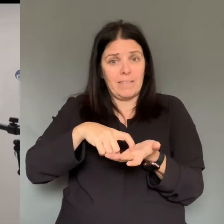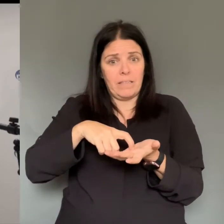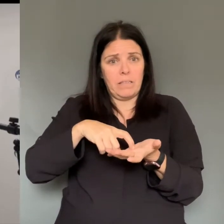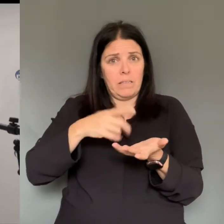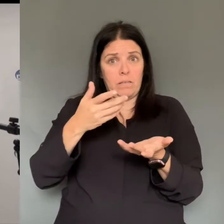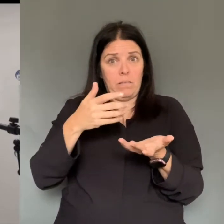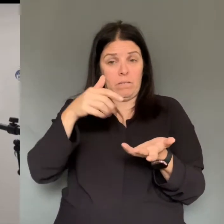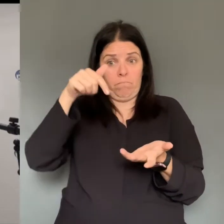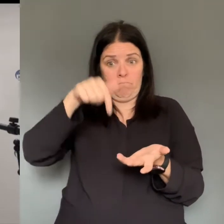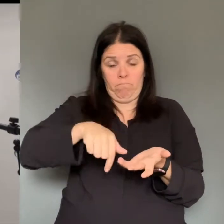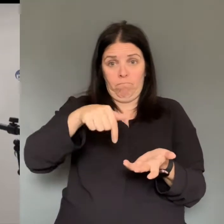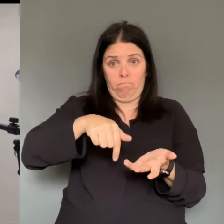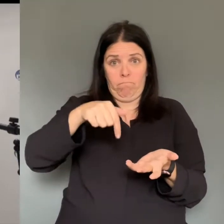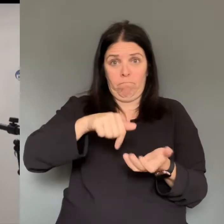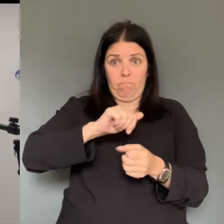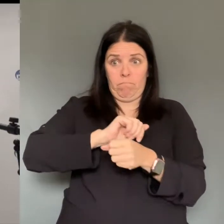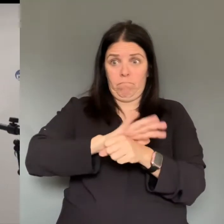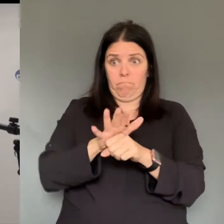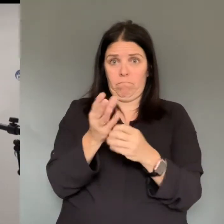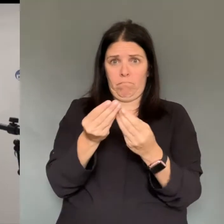workers can be